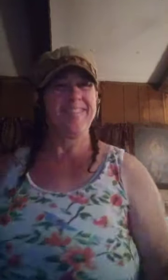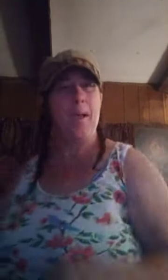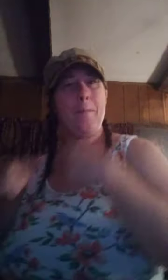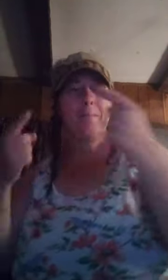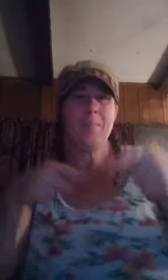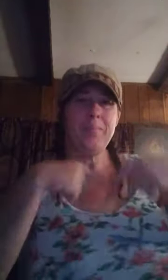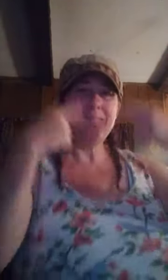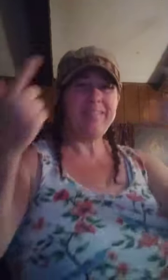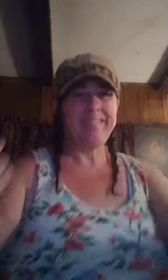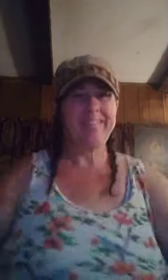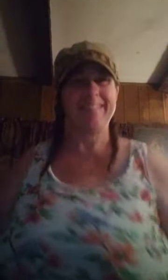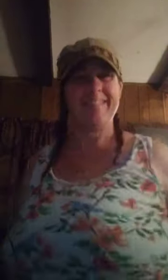patrols on it ride.